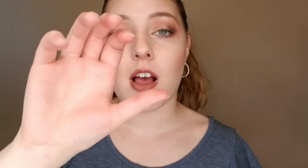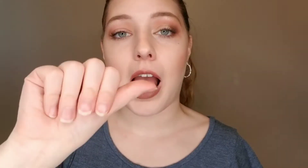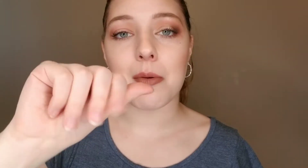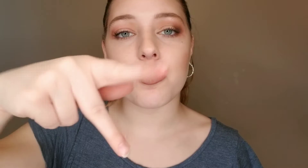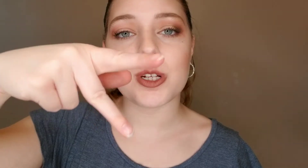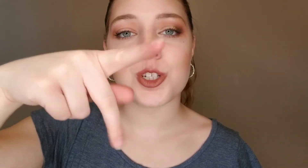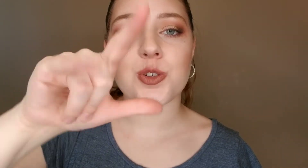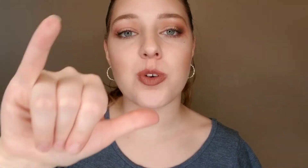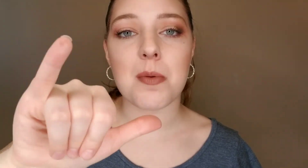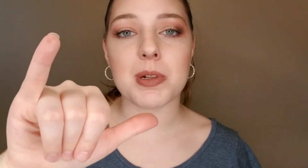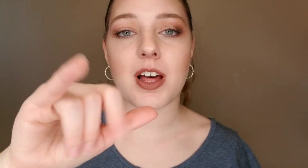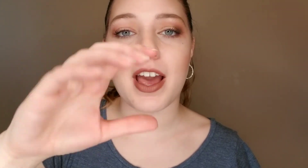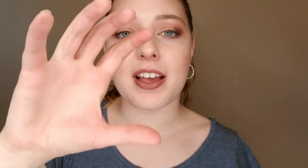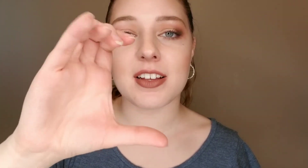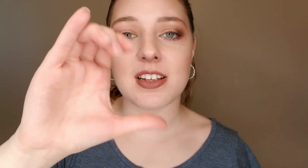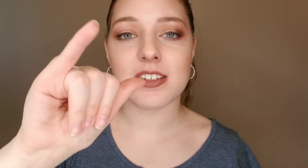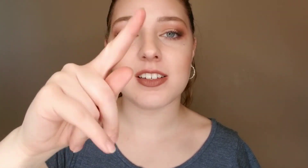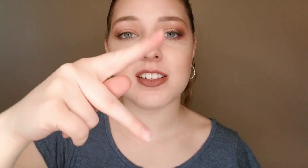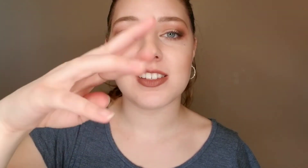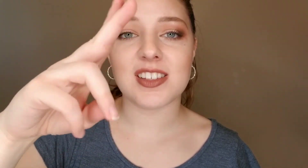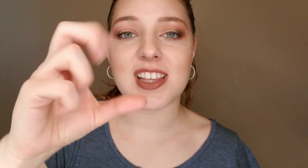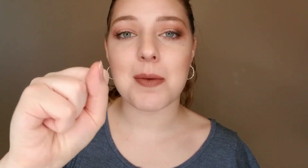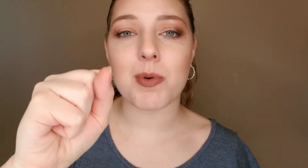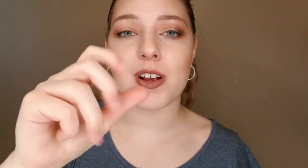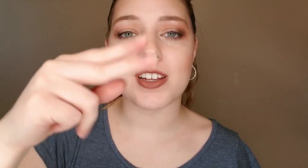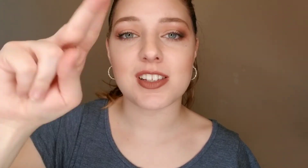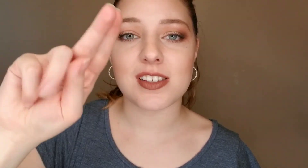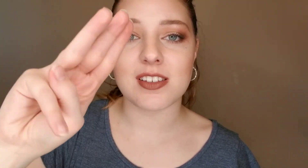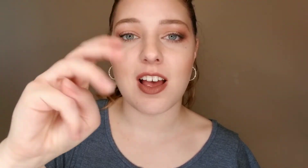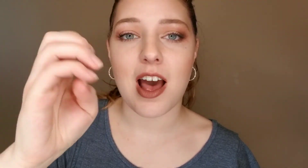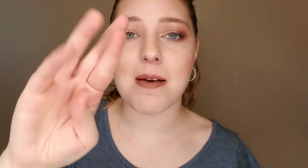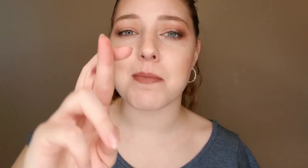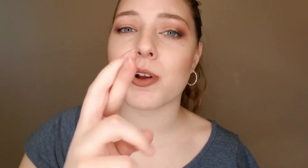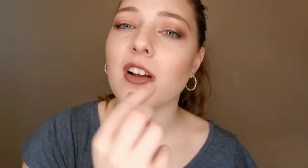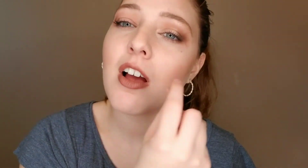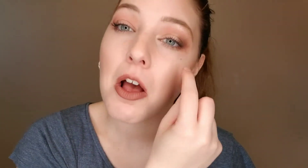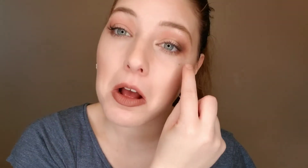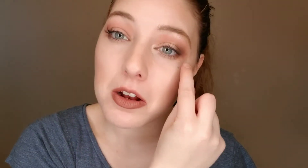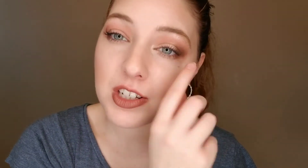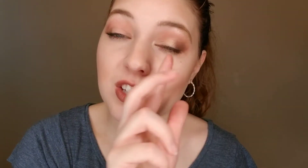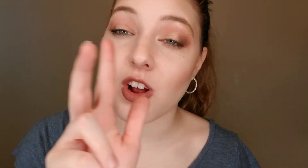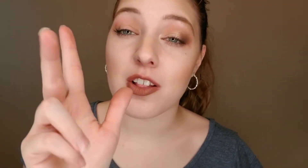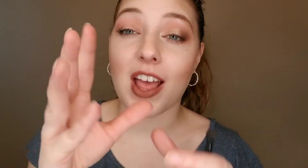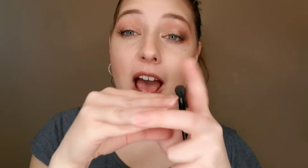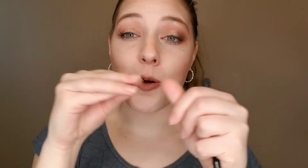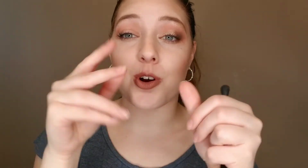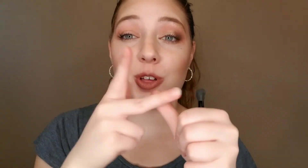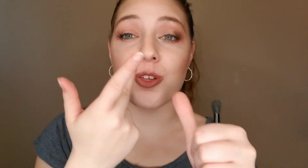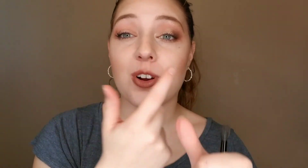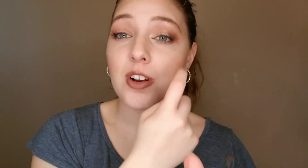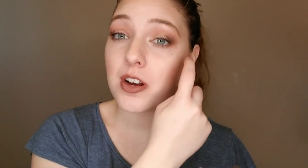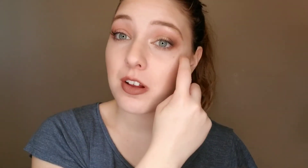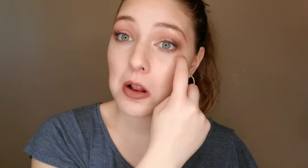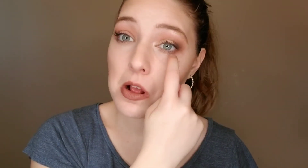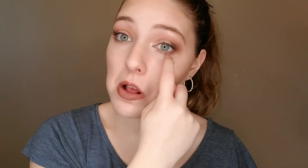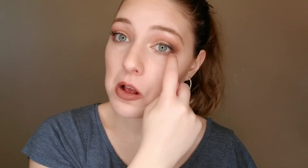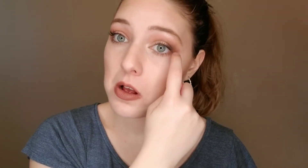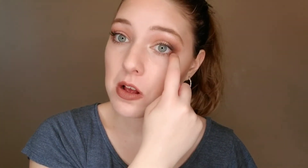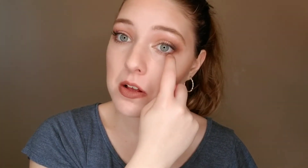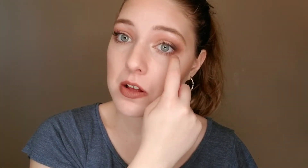I'm going to apply Cypress Umber just on the outer third